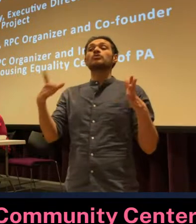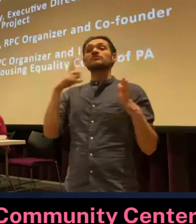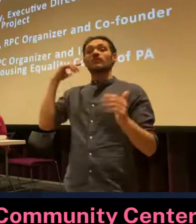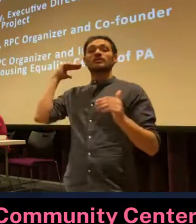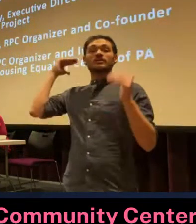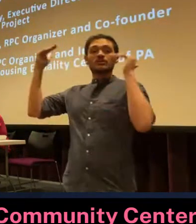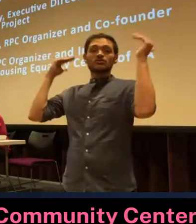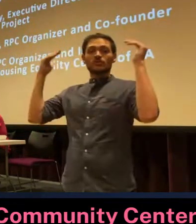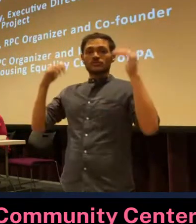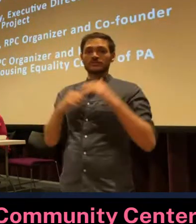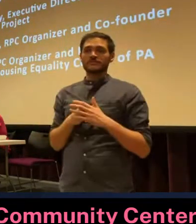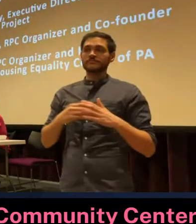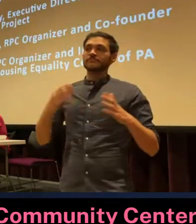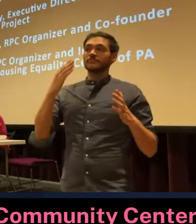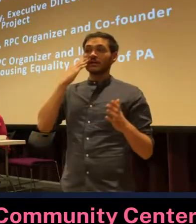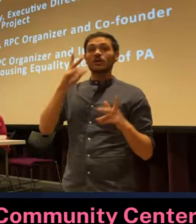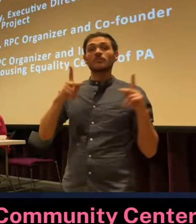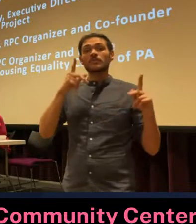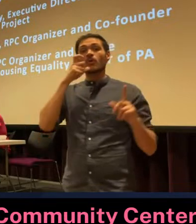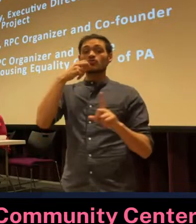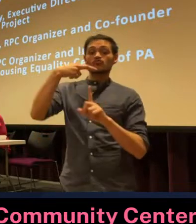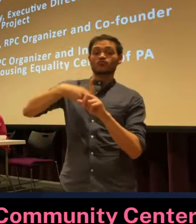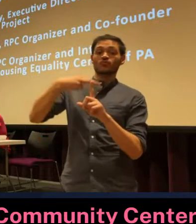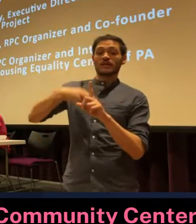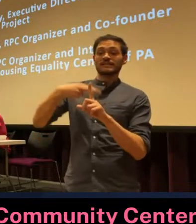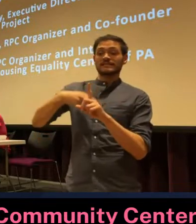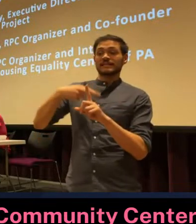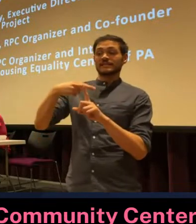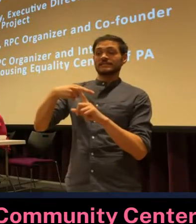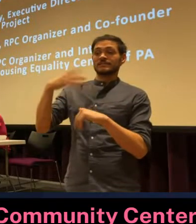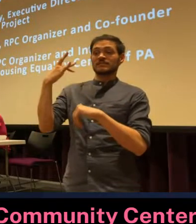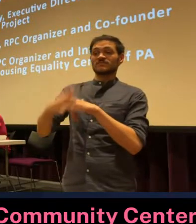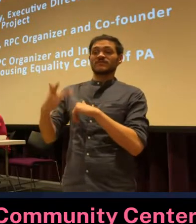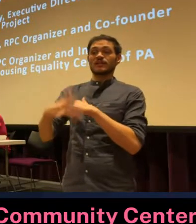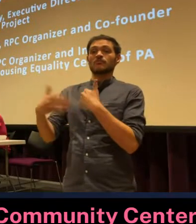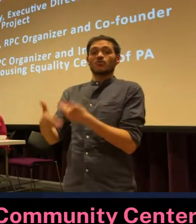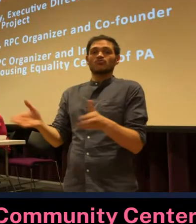are renting out spare rooms, they have spare rooms available, I don't know what the cost.